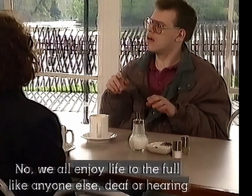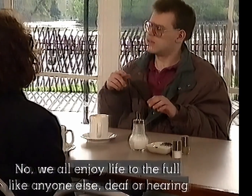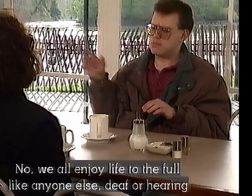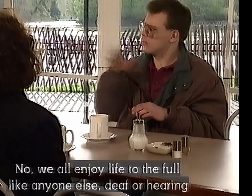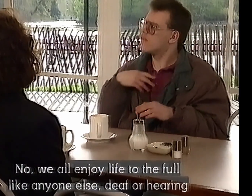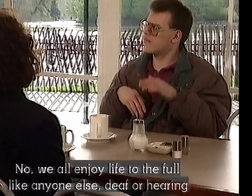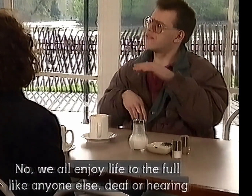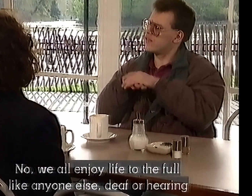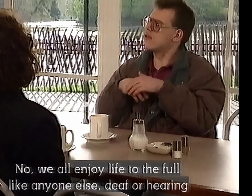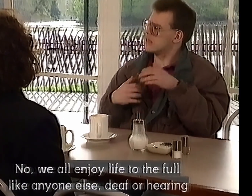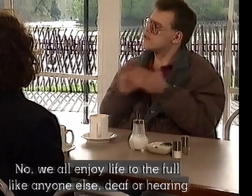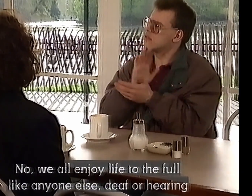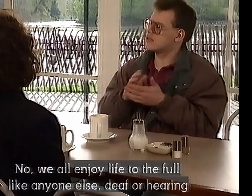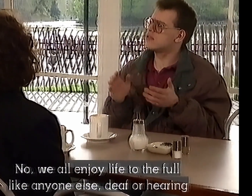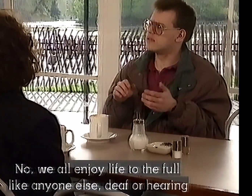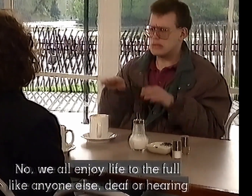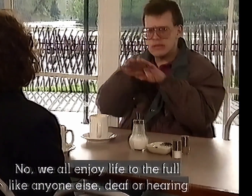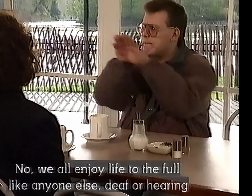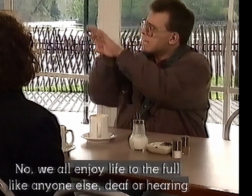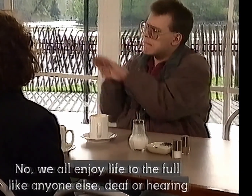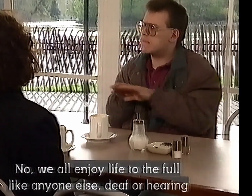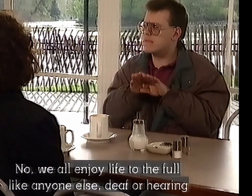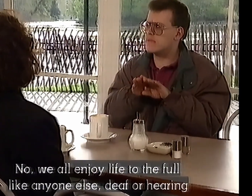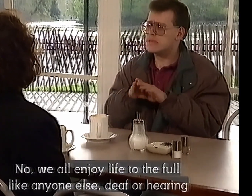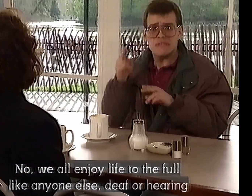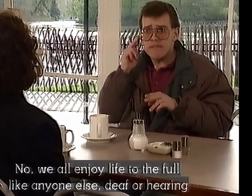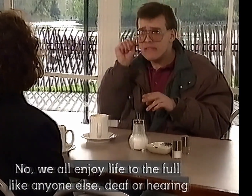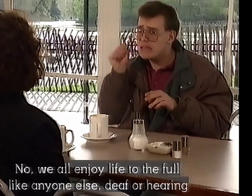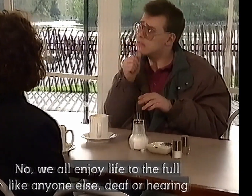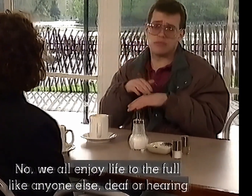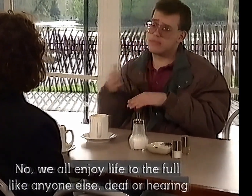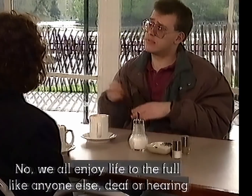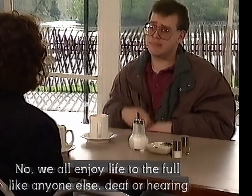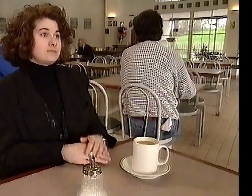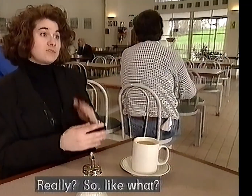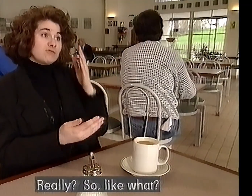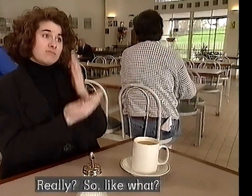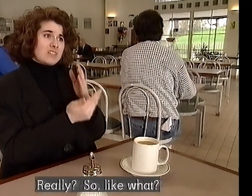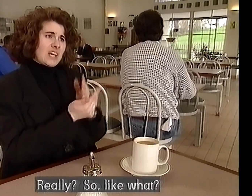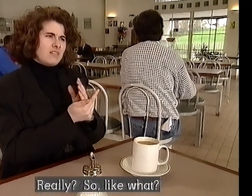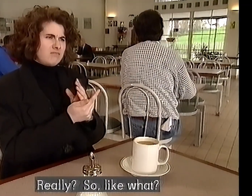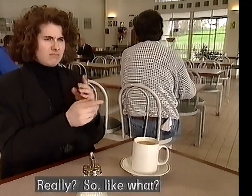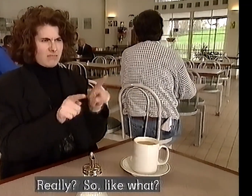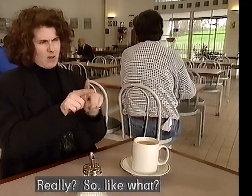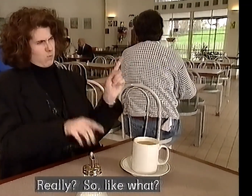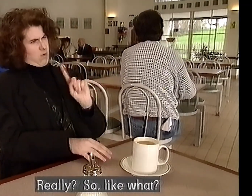No, we all enjoy life to the full, like anyone else, deaf or hearing. Really? So, like what?